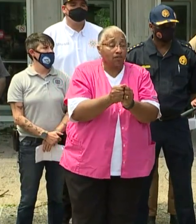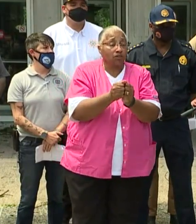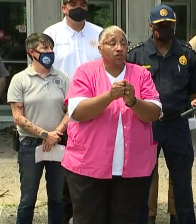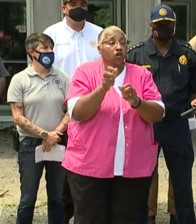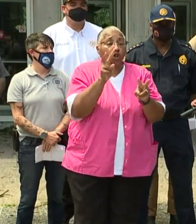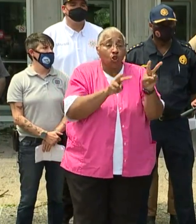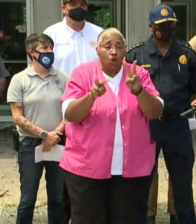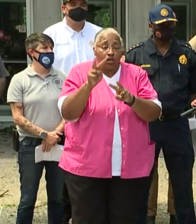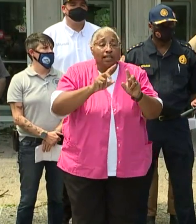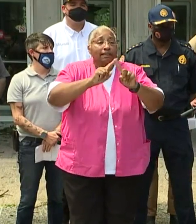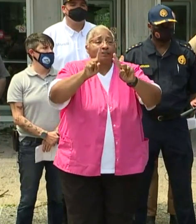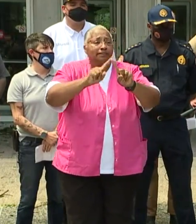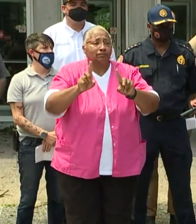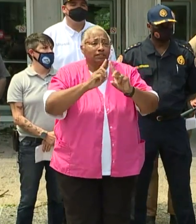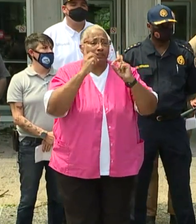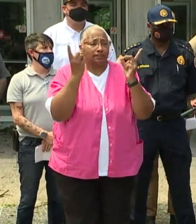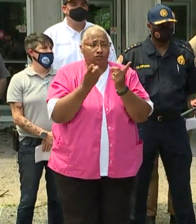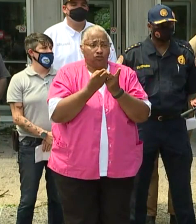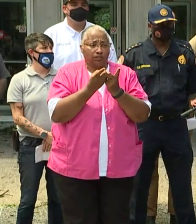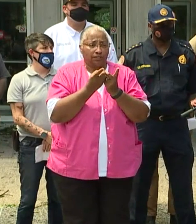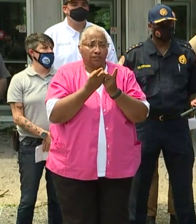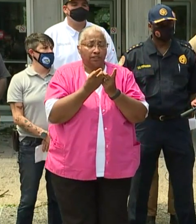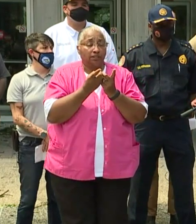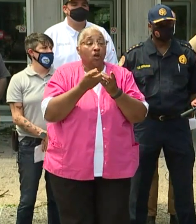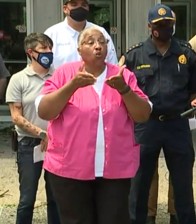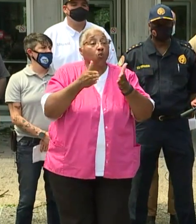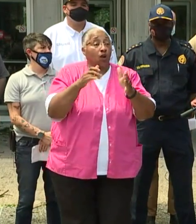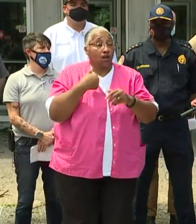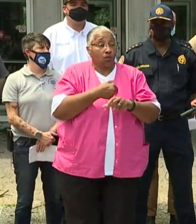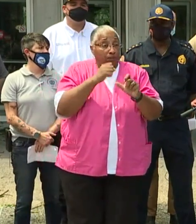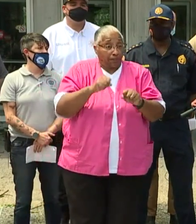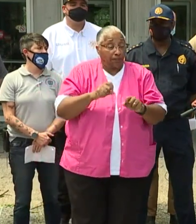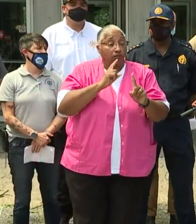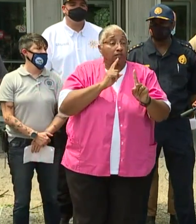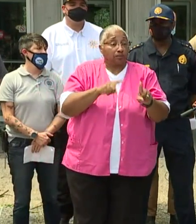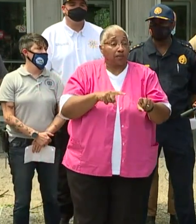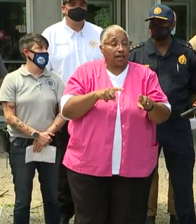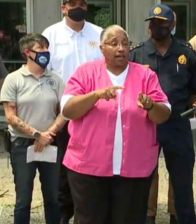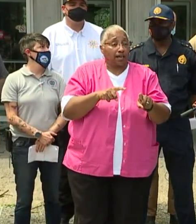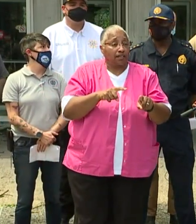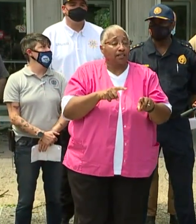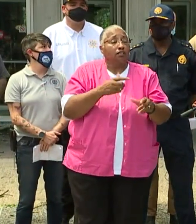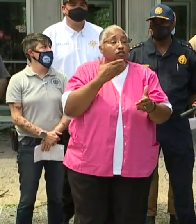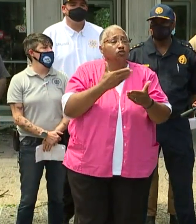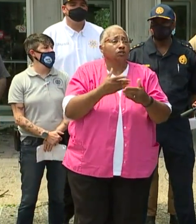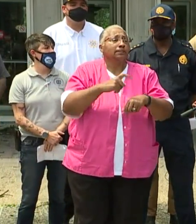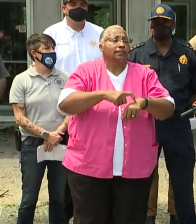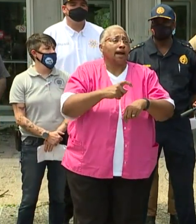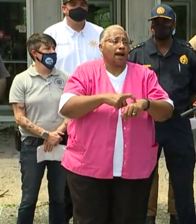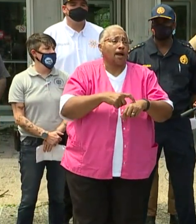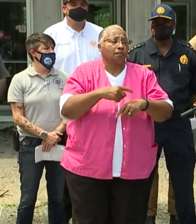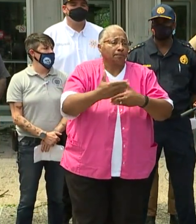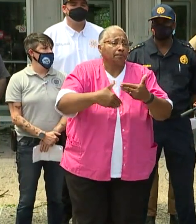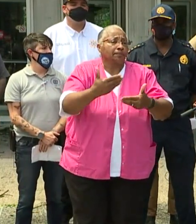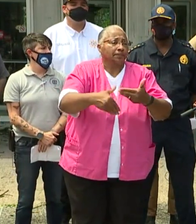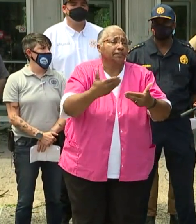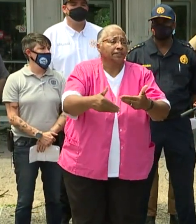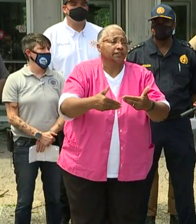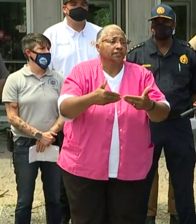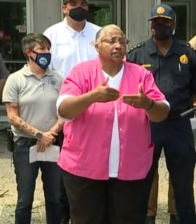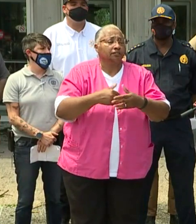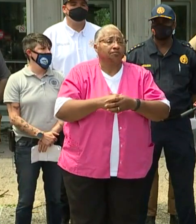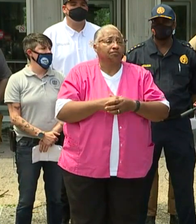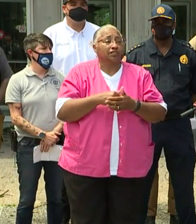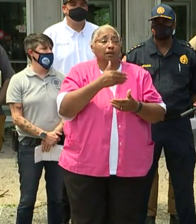district-wide and neighborhood issues in terms of how we can respond in real time and as best as possible where you are